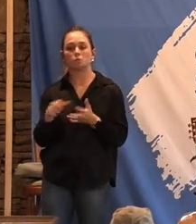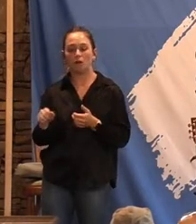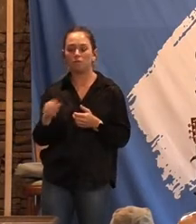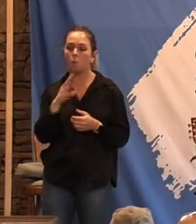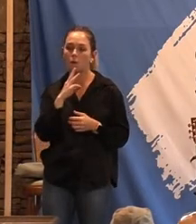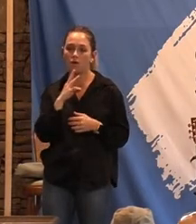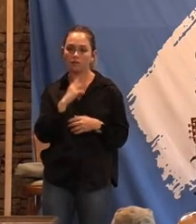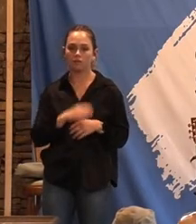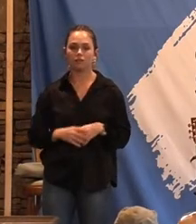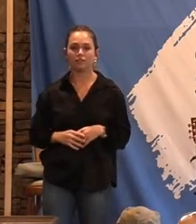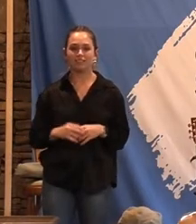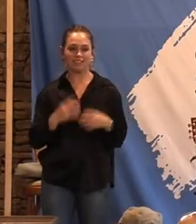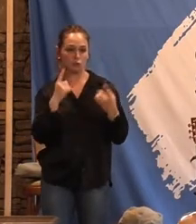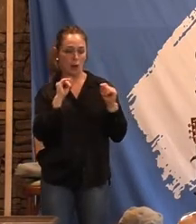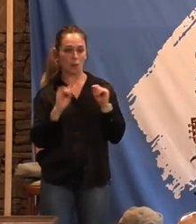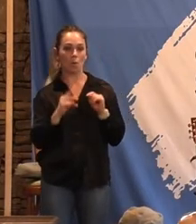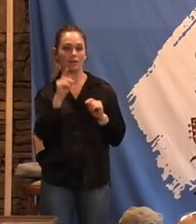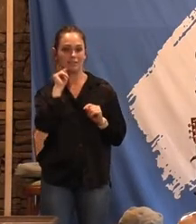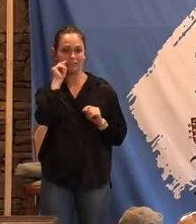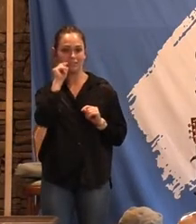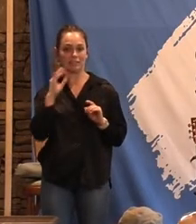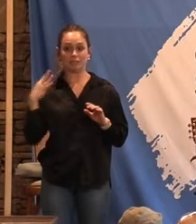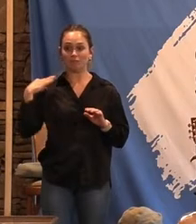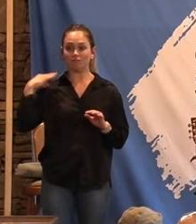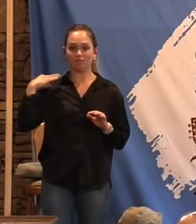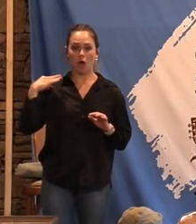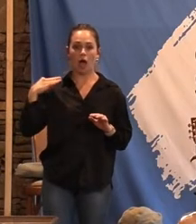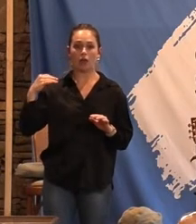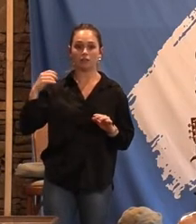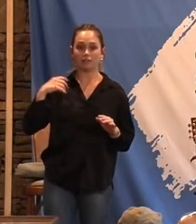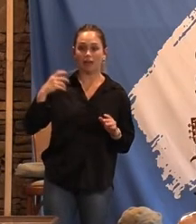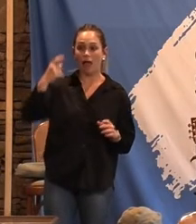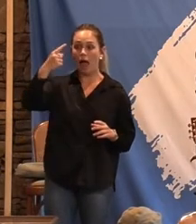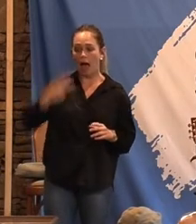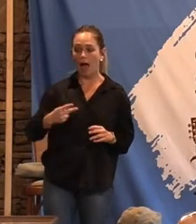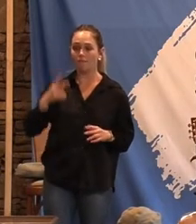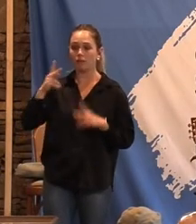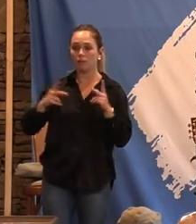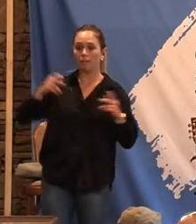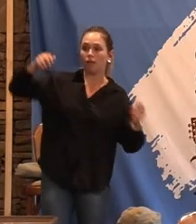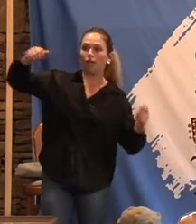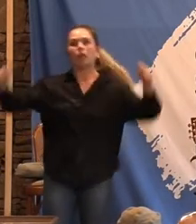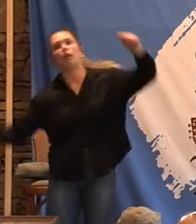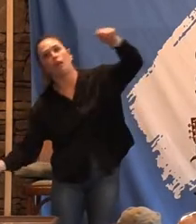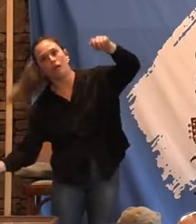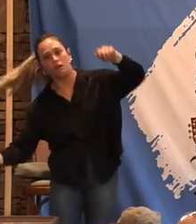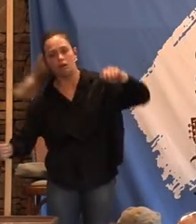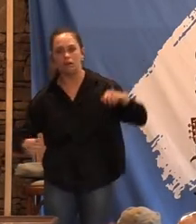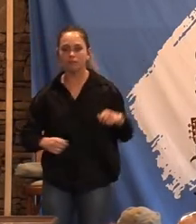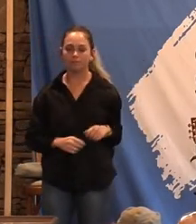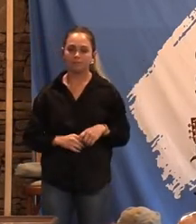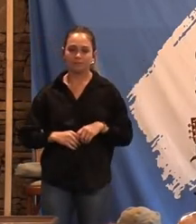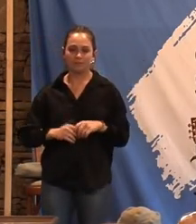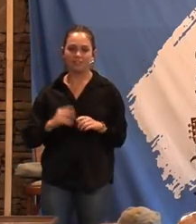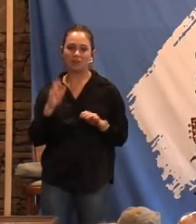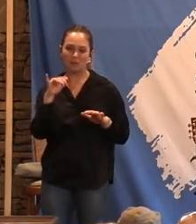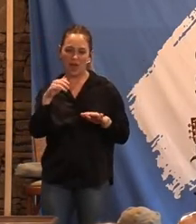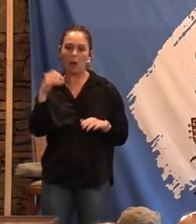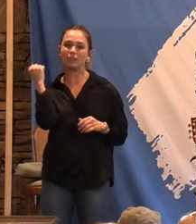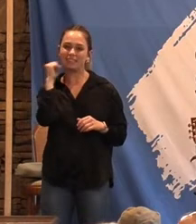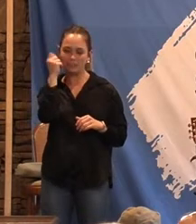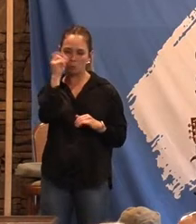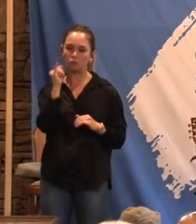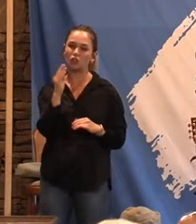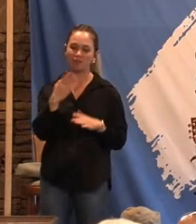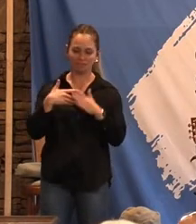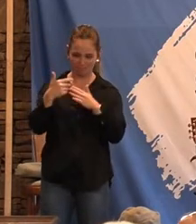it with one of the teen volunteers the first night, and he dumped half the disciples into the Sea of Galilee. So we made that an adult